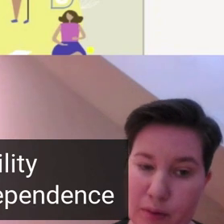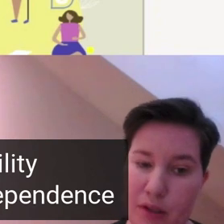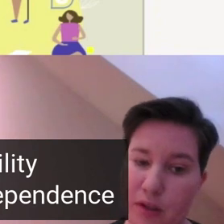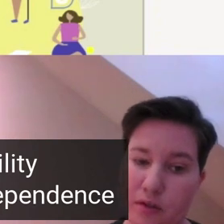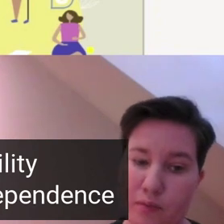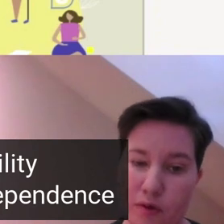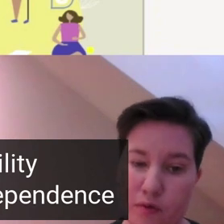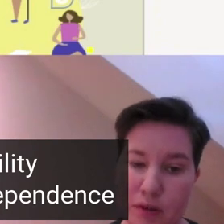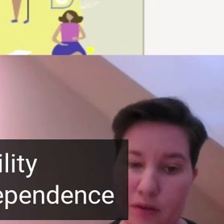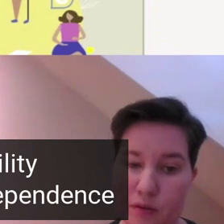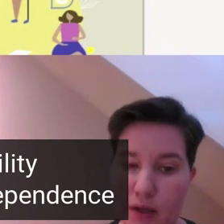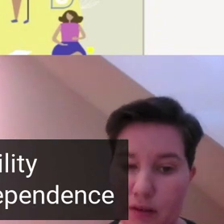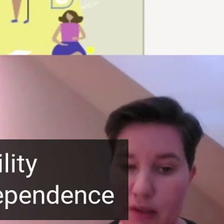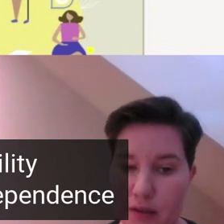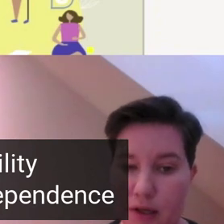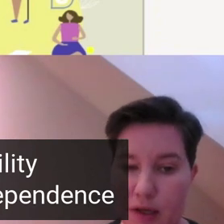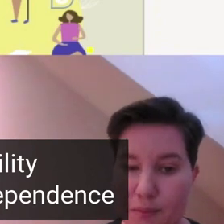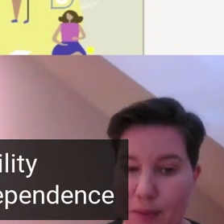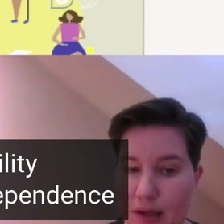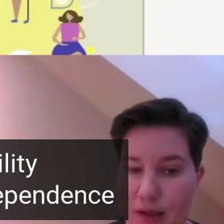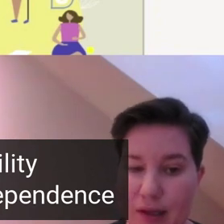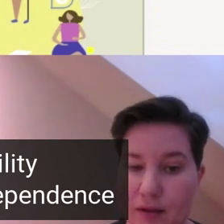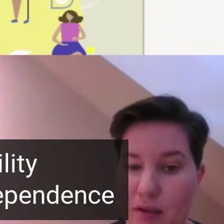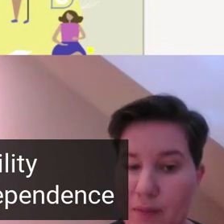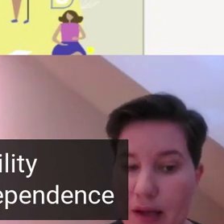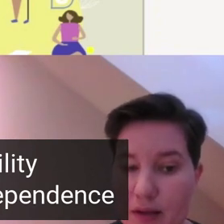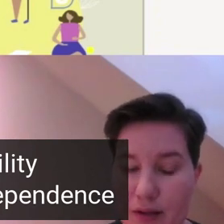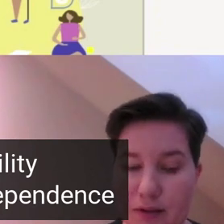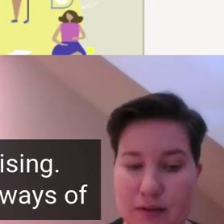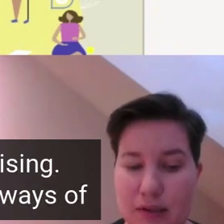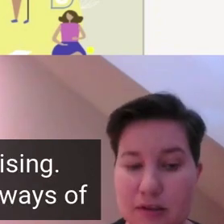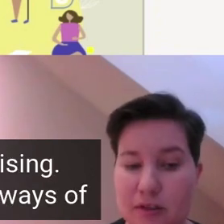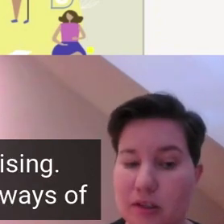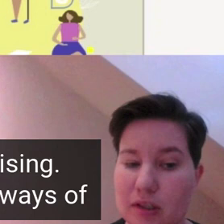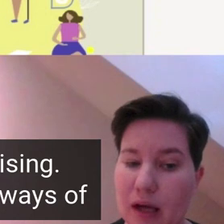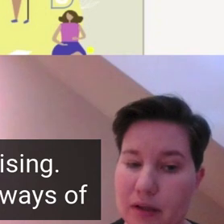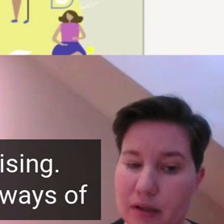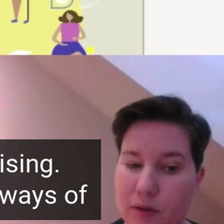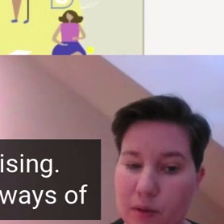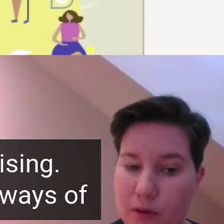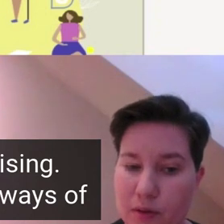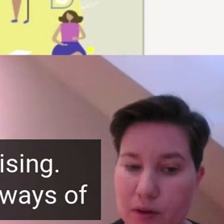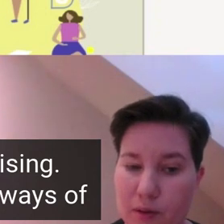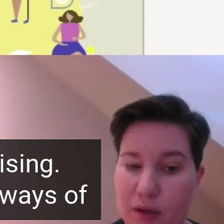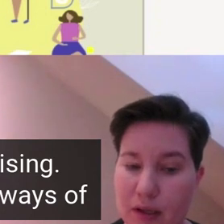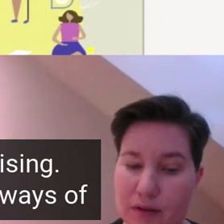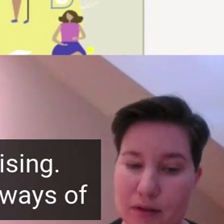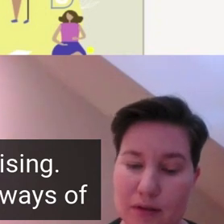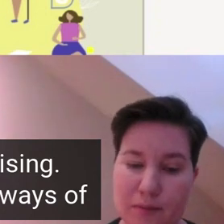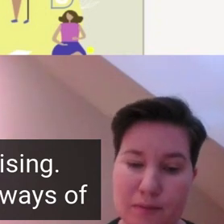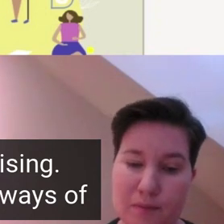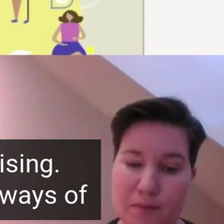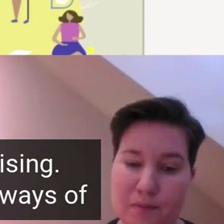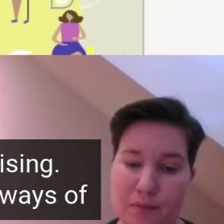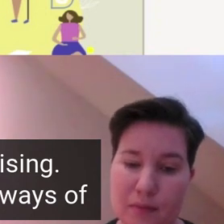American disability justice movement as well in making interdependence and intersectionality core to our